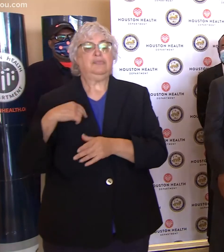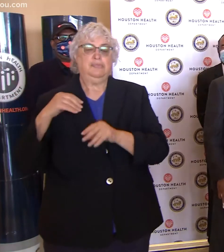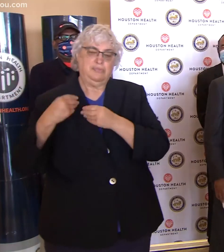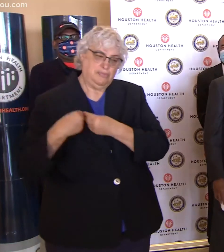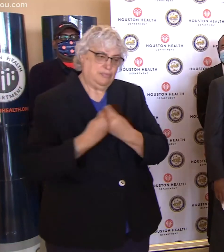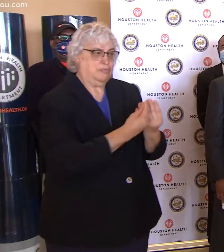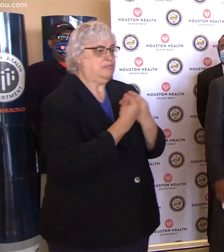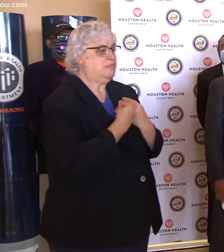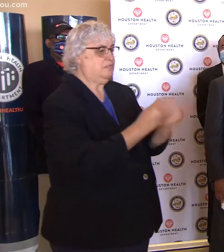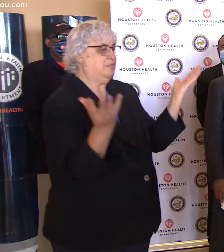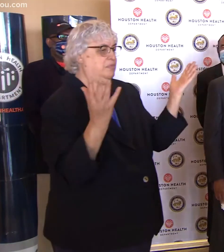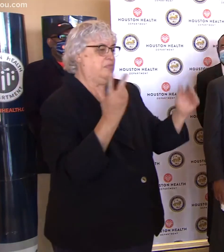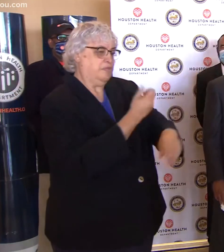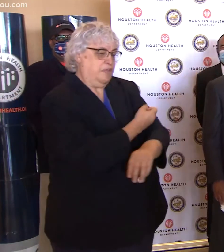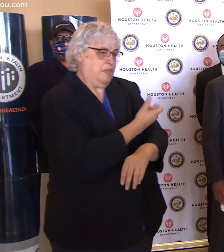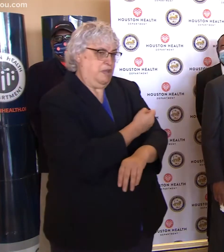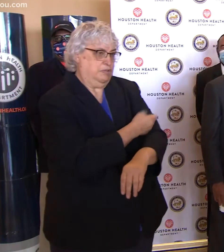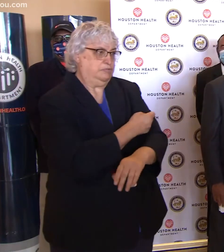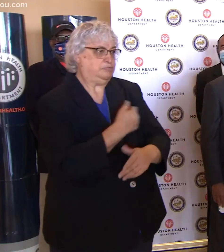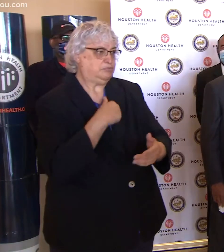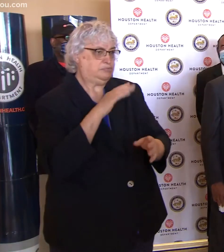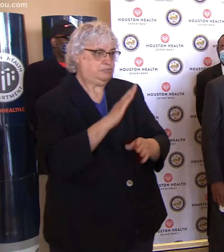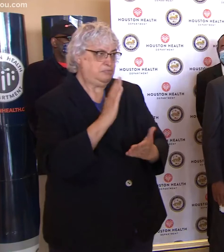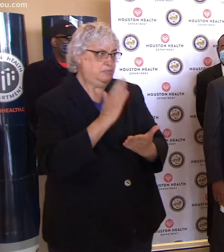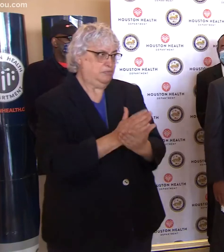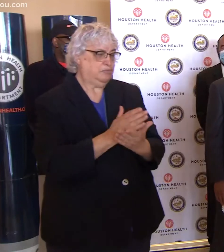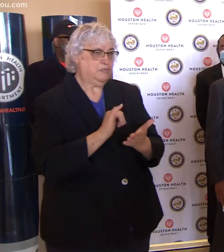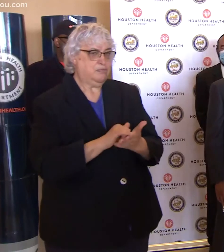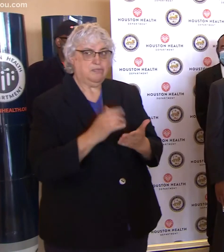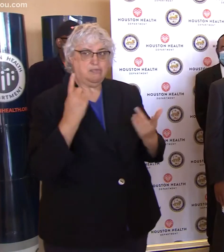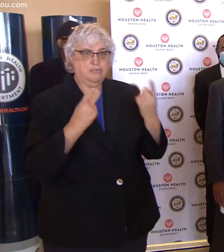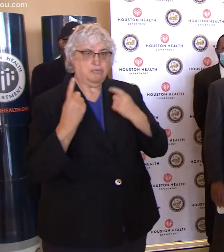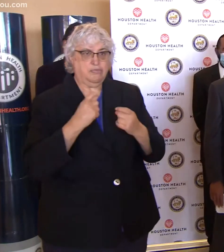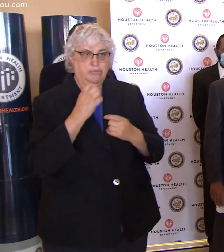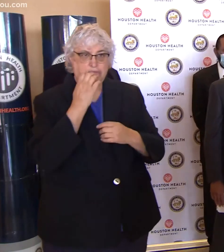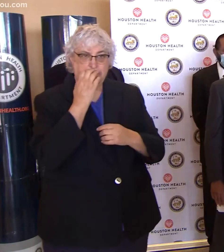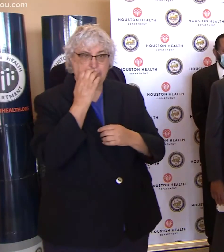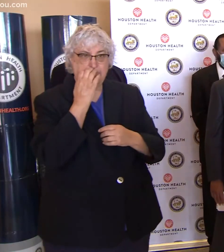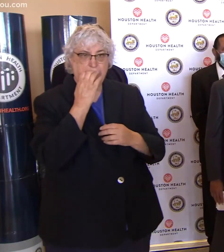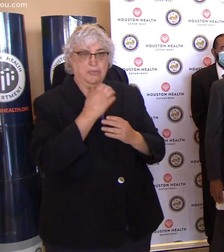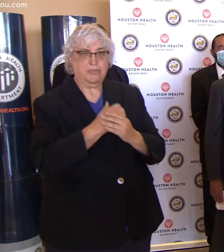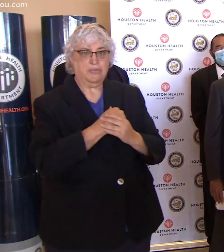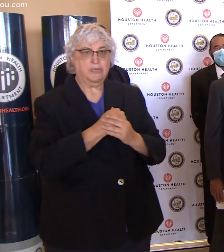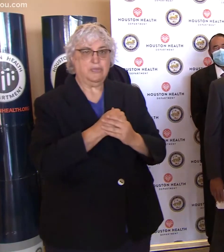out, and we want them in the arms of people. I'll stop right now, and we'll take any questions that any of you may have.